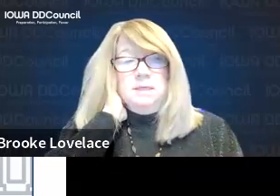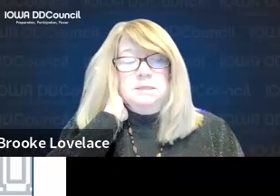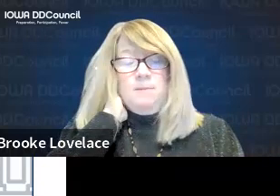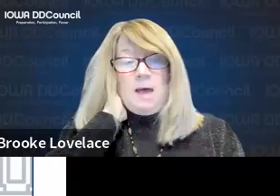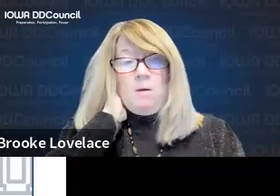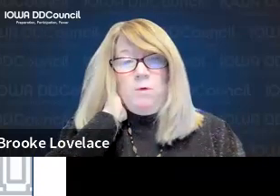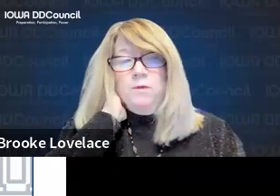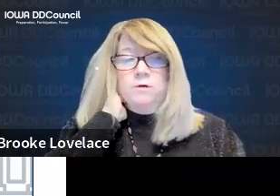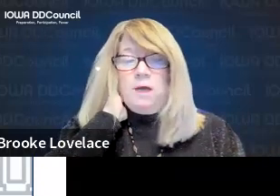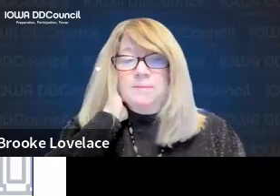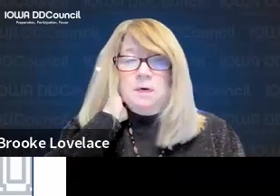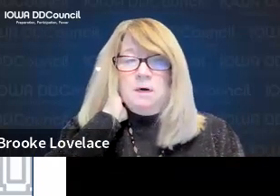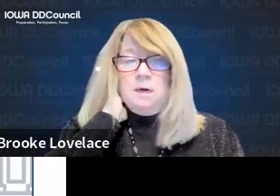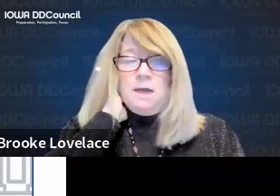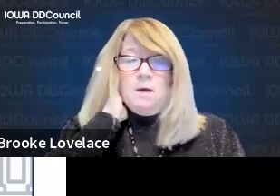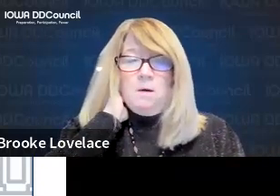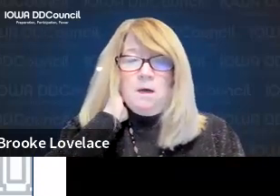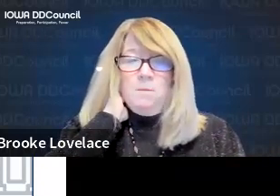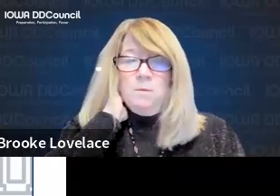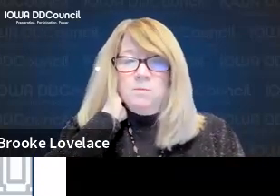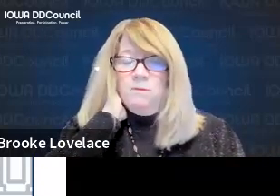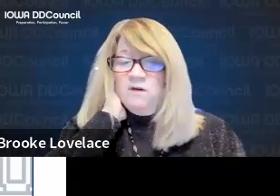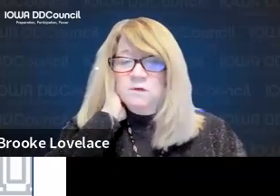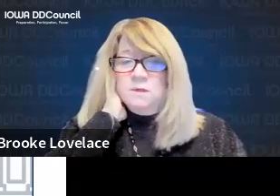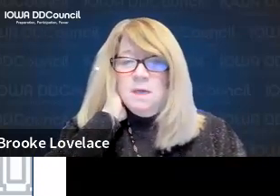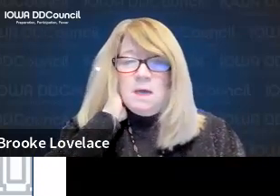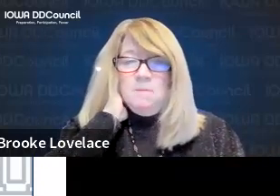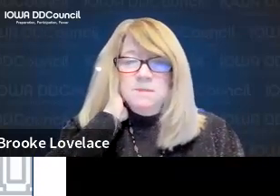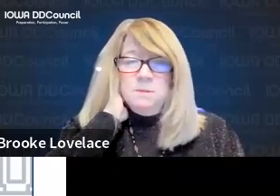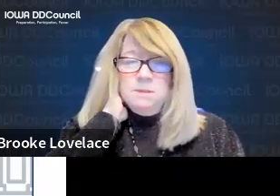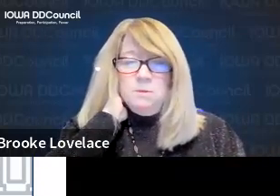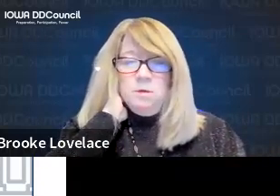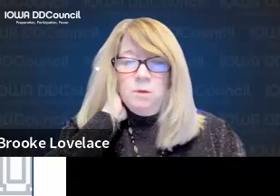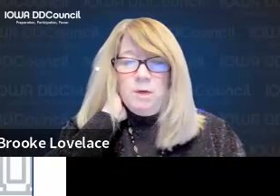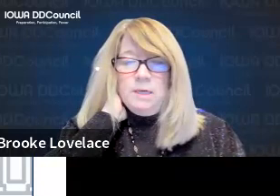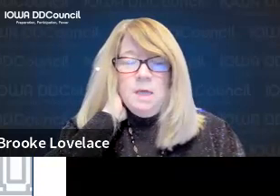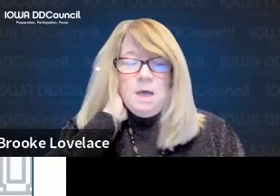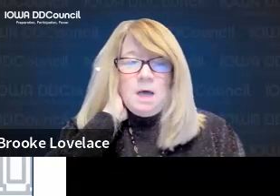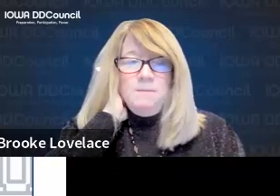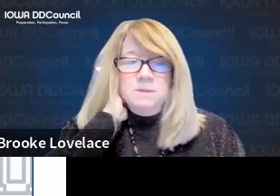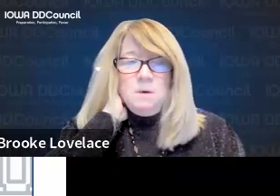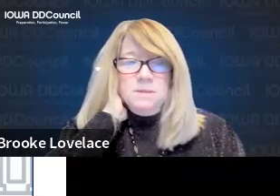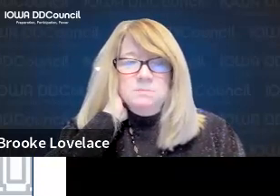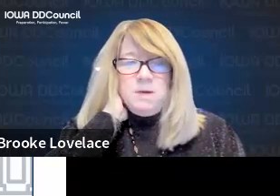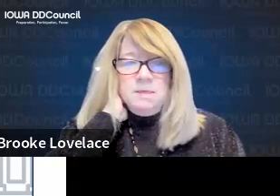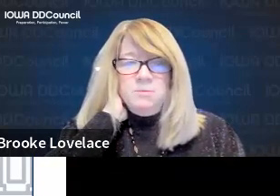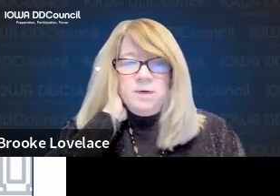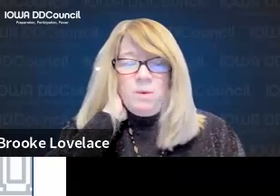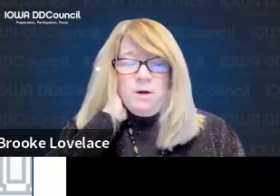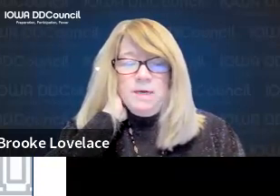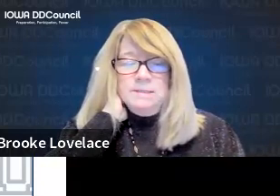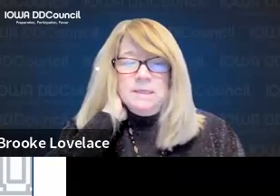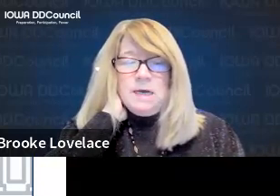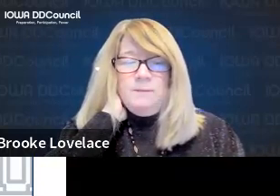and explain to them how important their jobs are and how we wish more folks with disabilities were employed. So it's just to